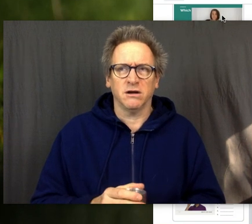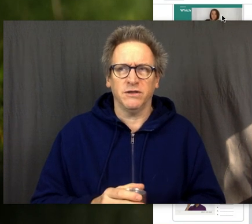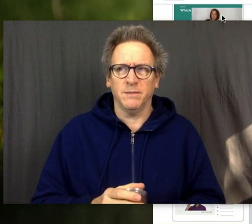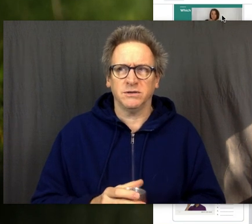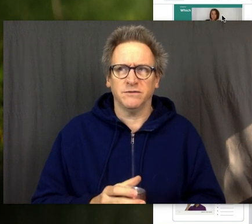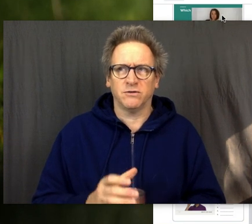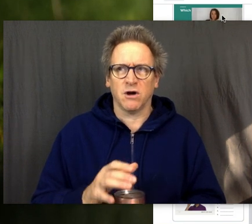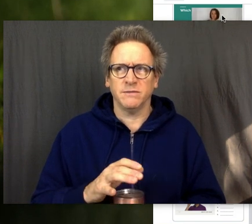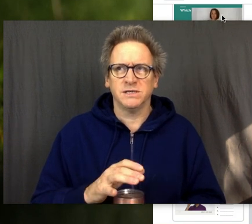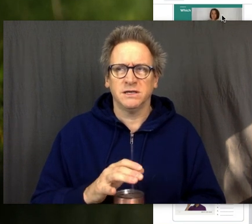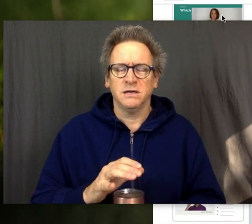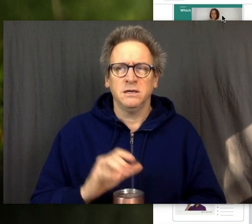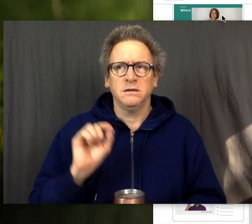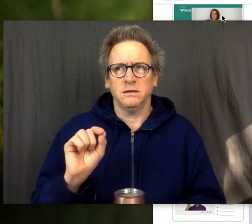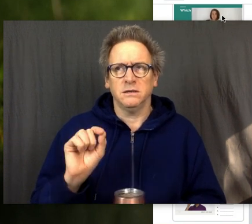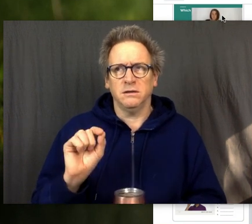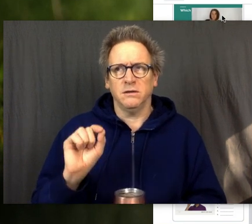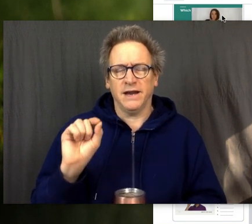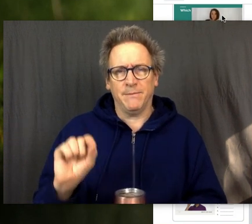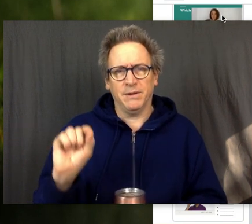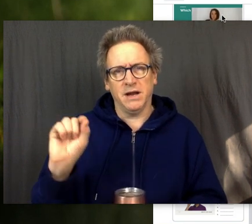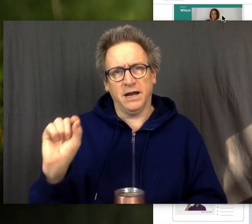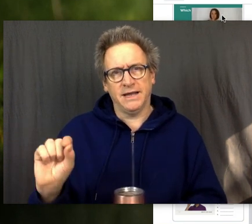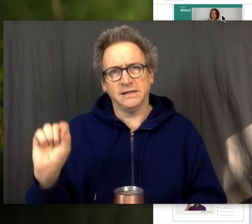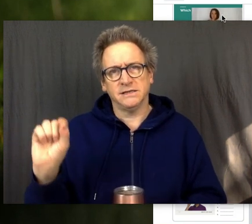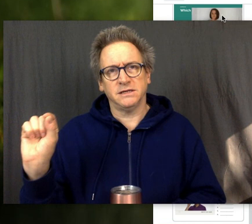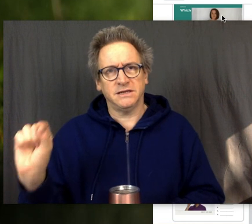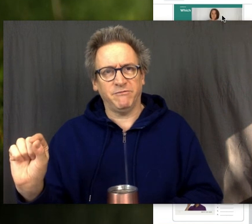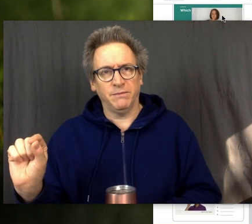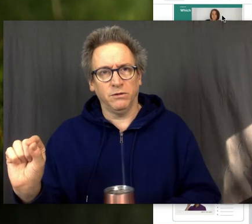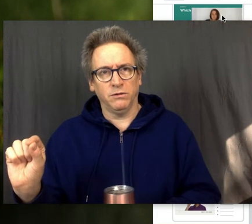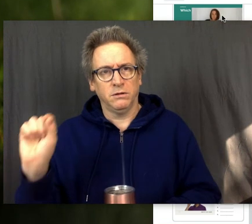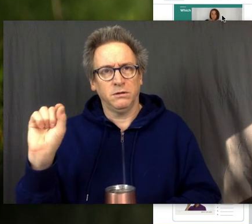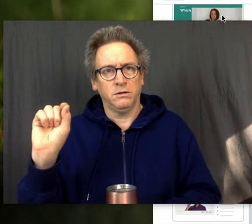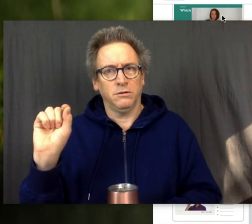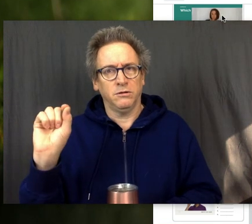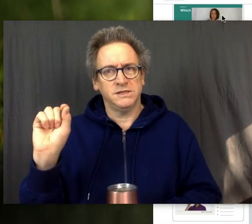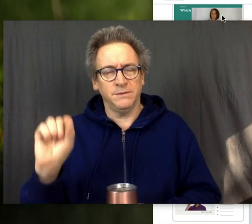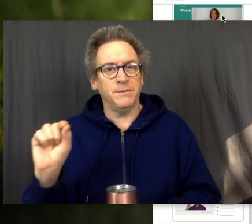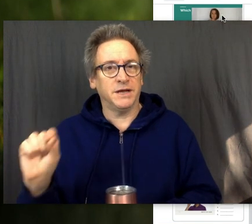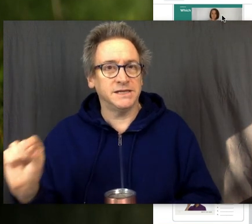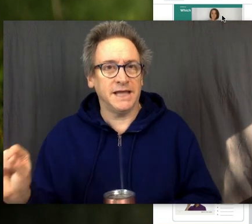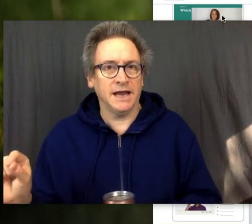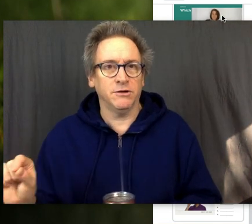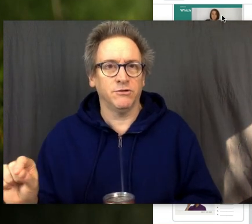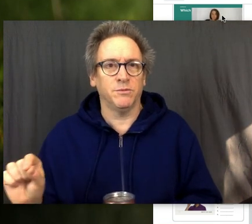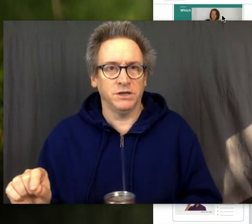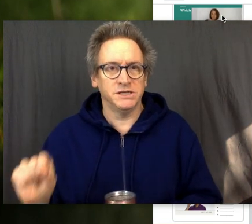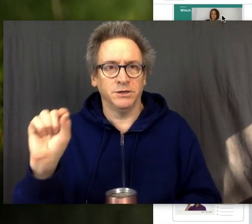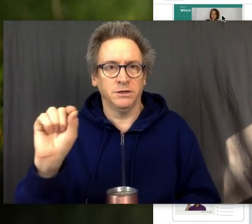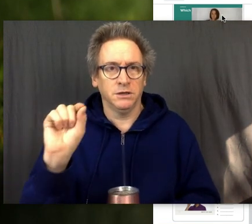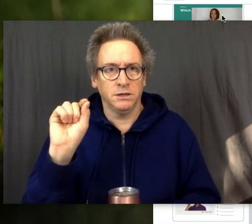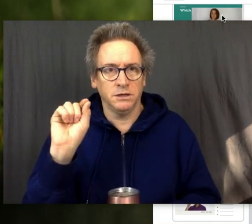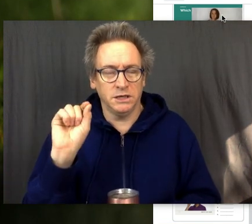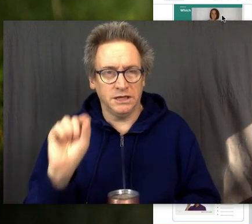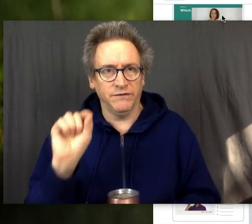are the amount of crimes that happen against deaf people simply because they can't hear the